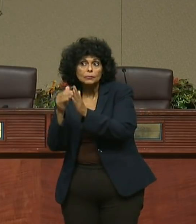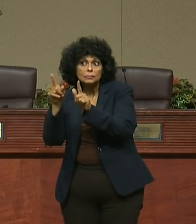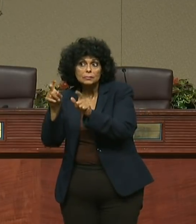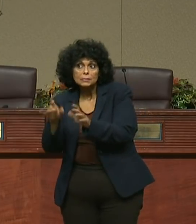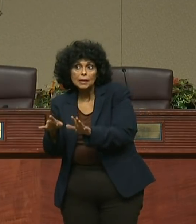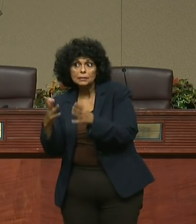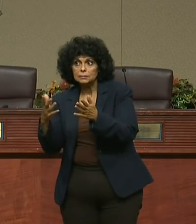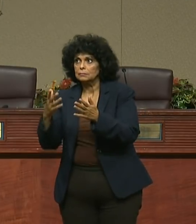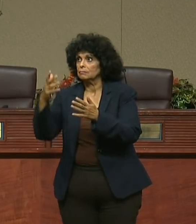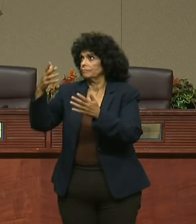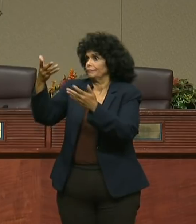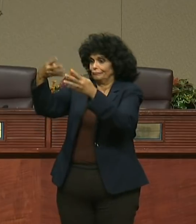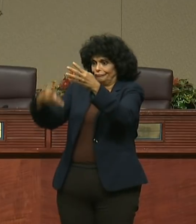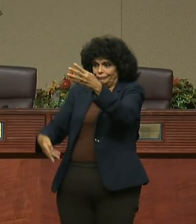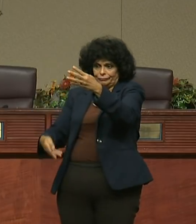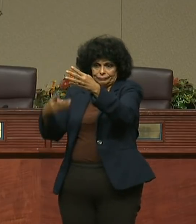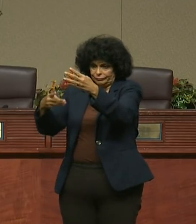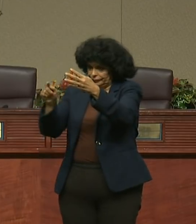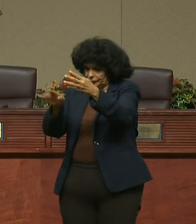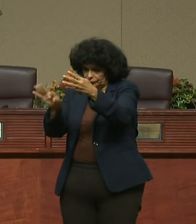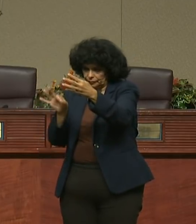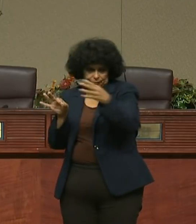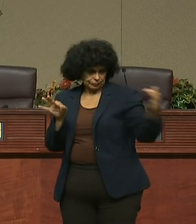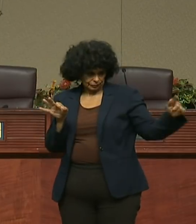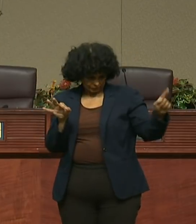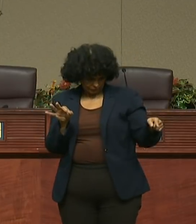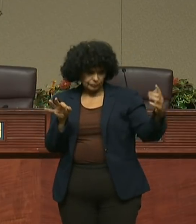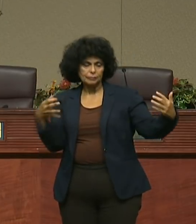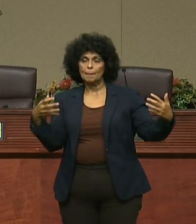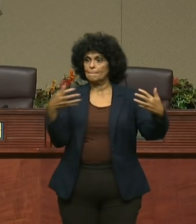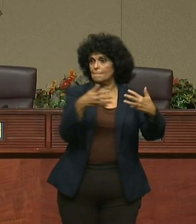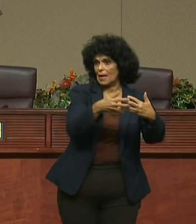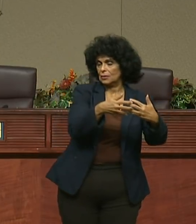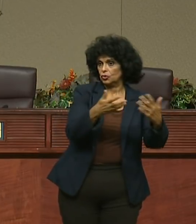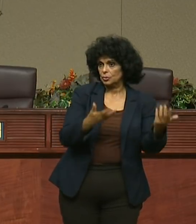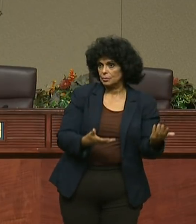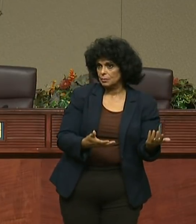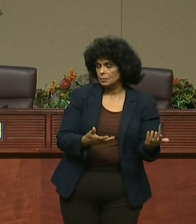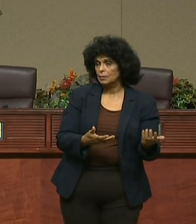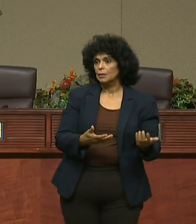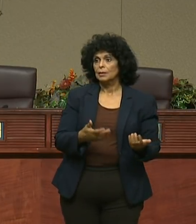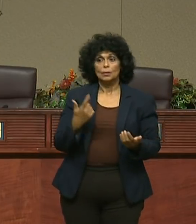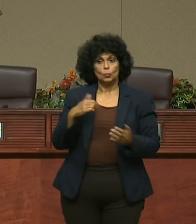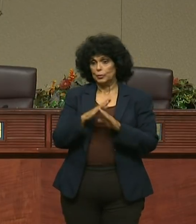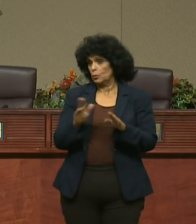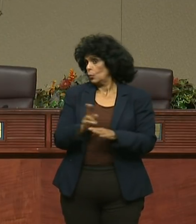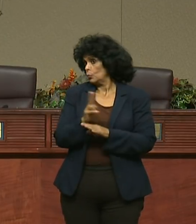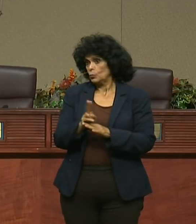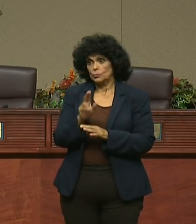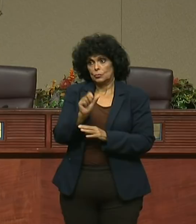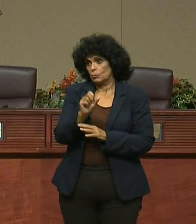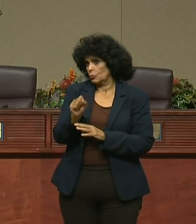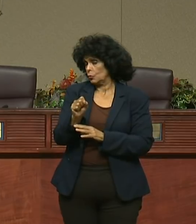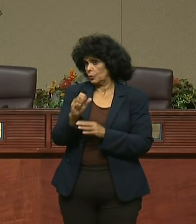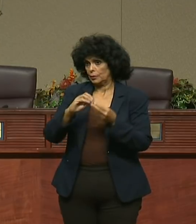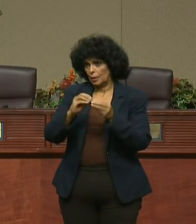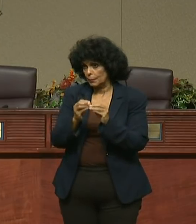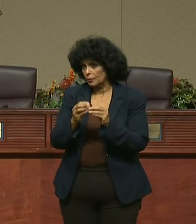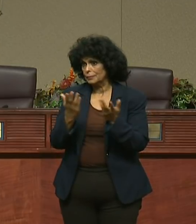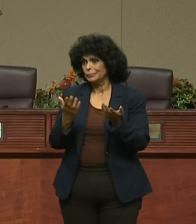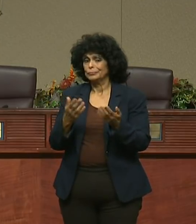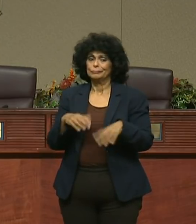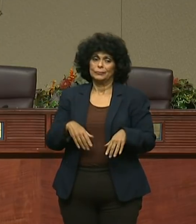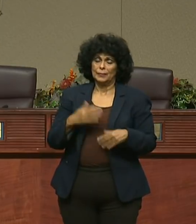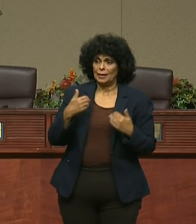have a way to identify that testing, either by birthdate. We don't use Social Security, but we use name, birthday,